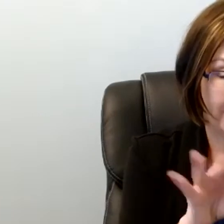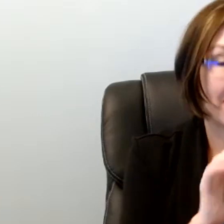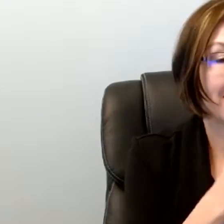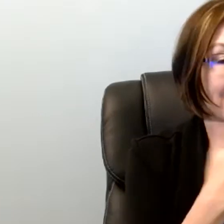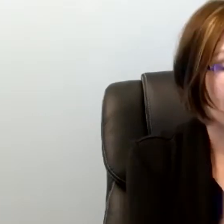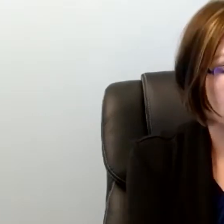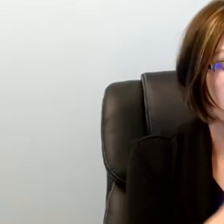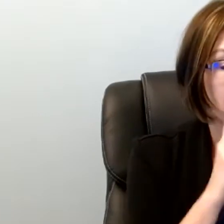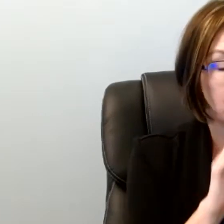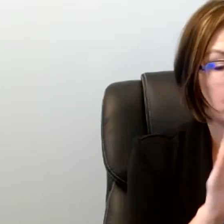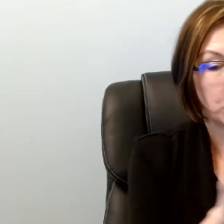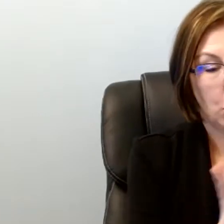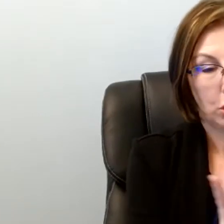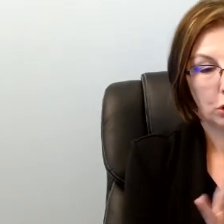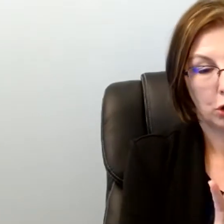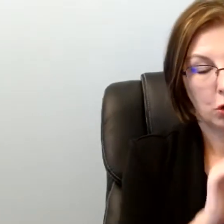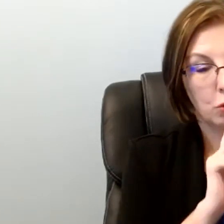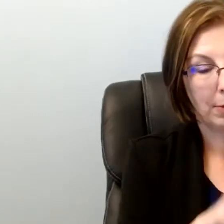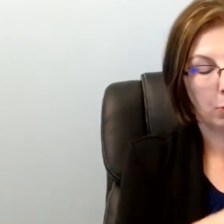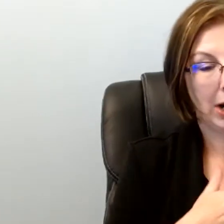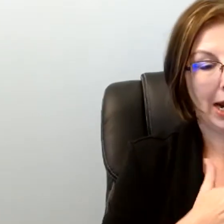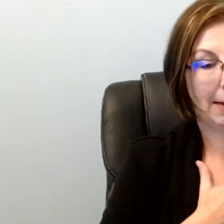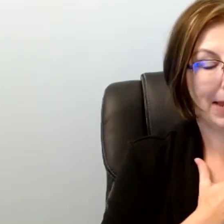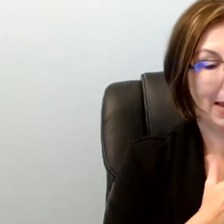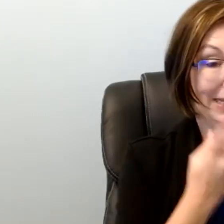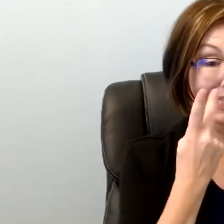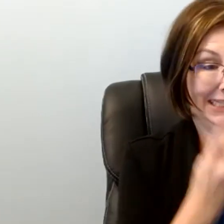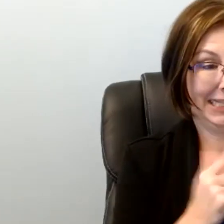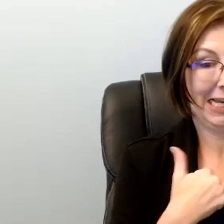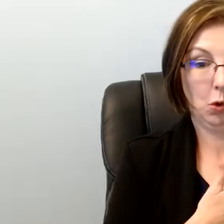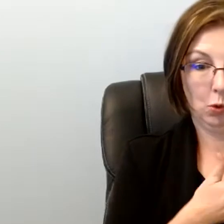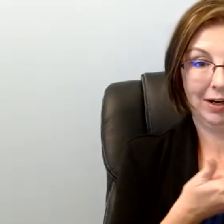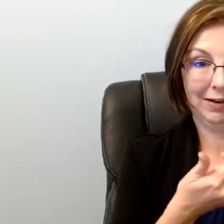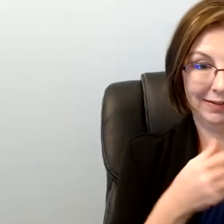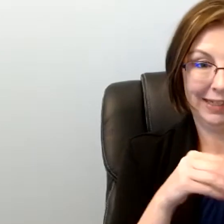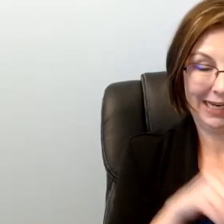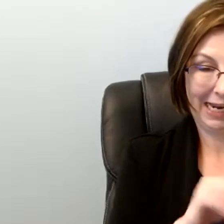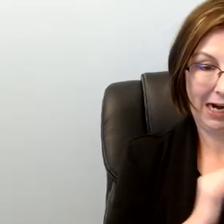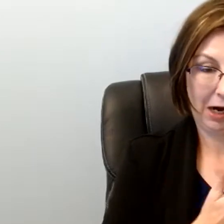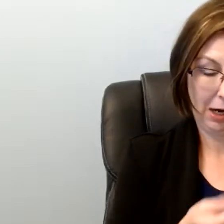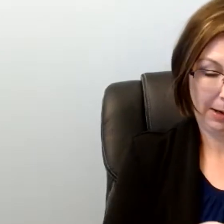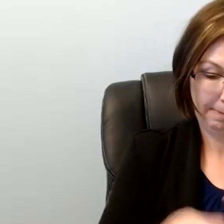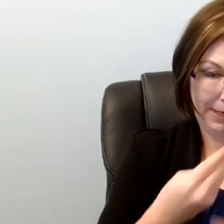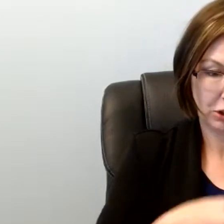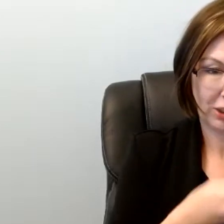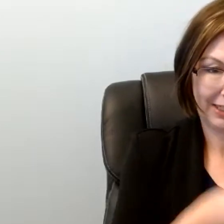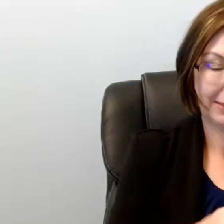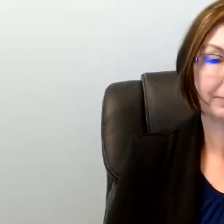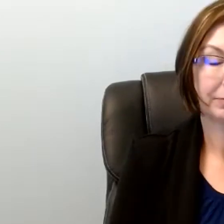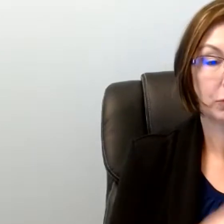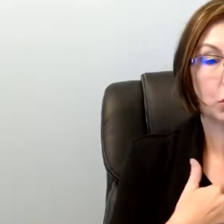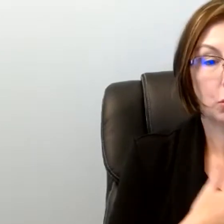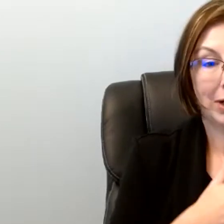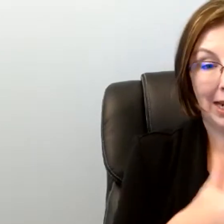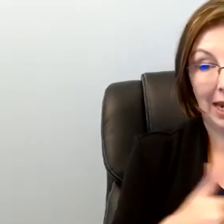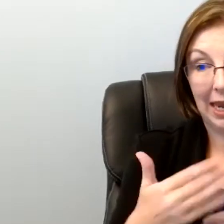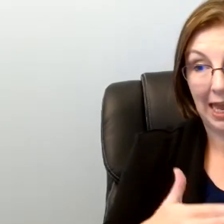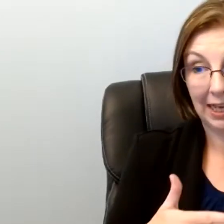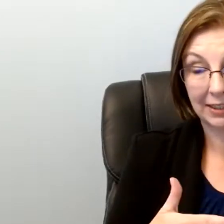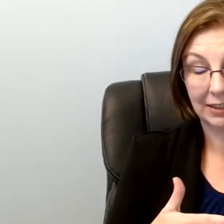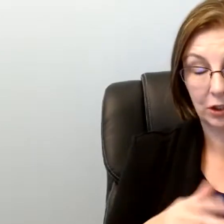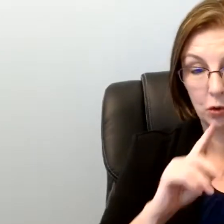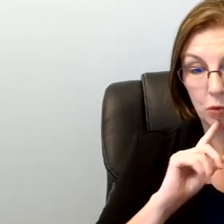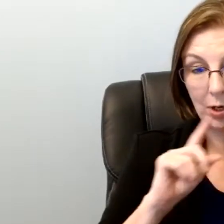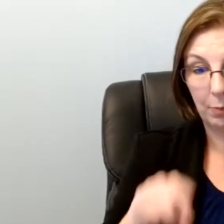for your report. I'm glad to see that we're in budget. And now we're going to move on to the next report, which is